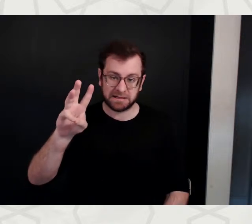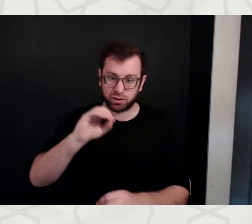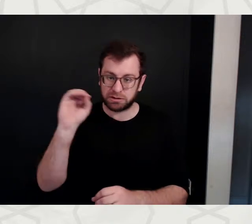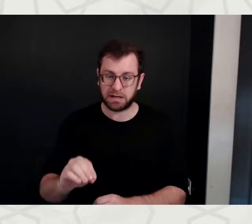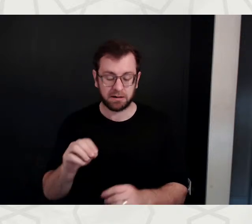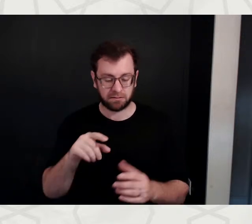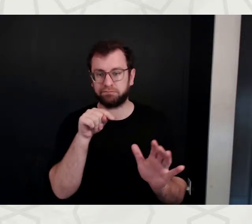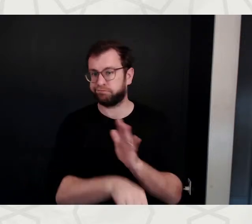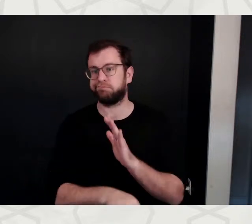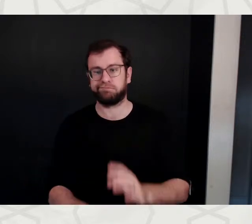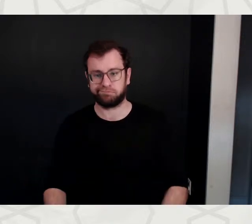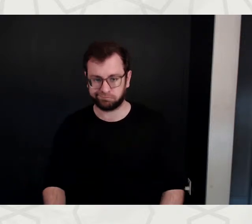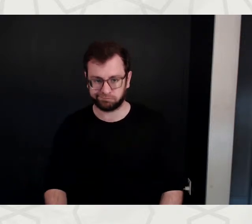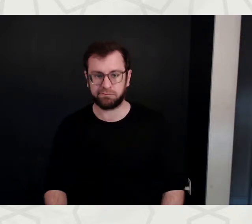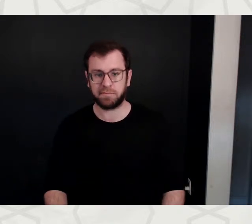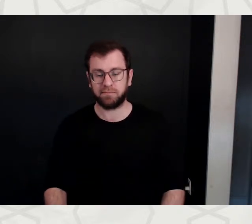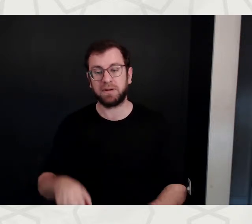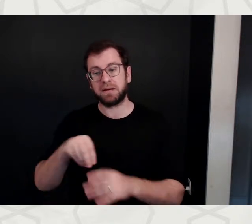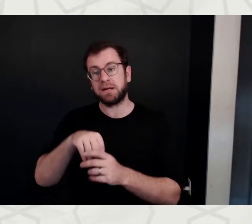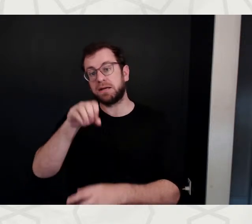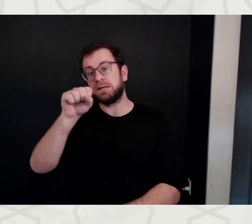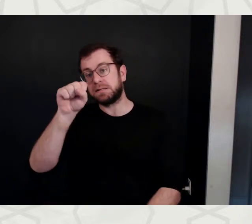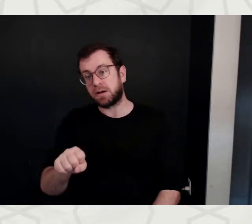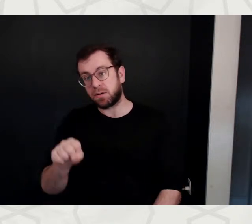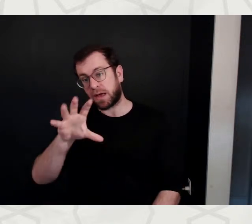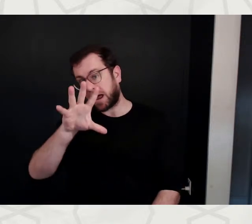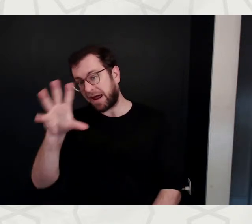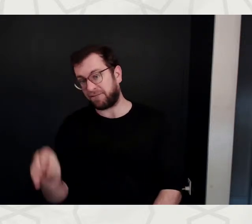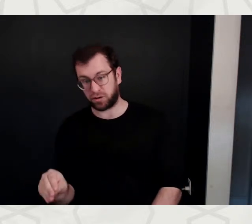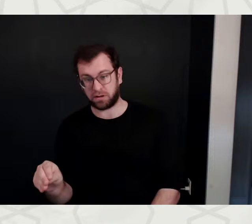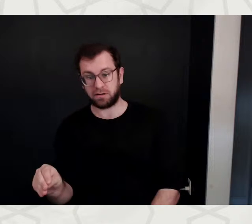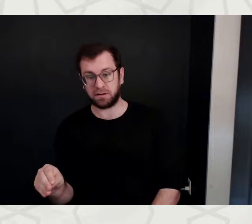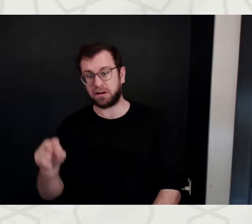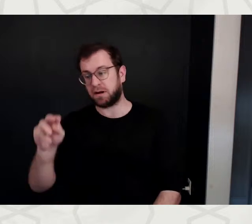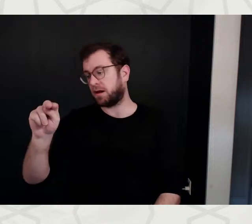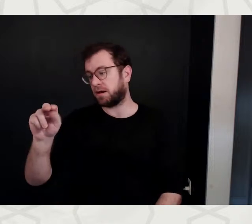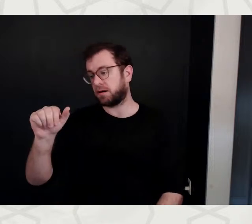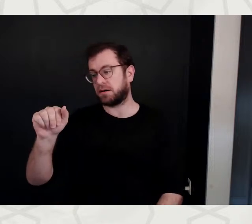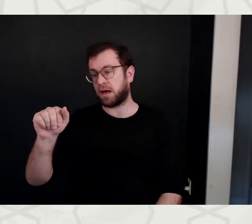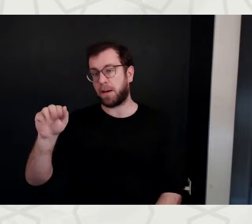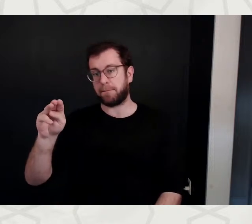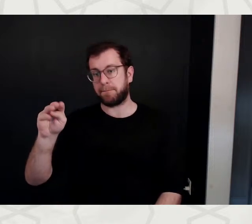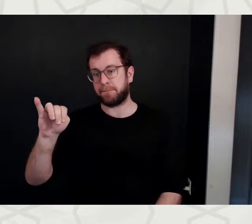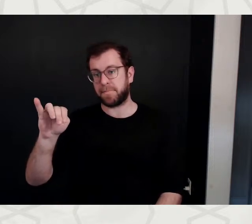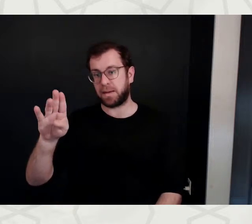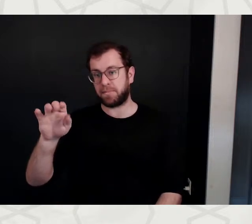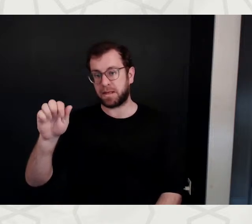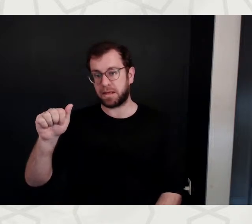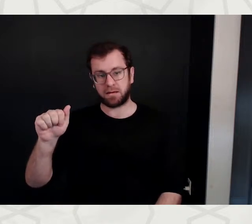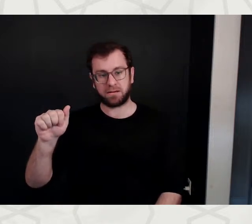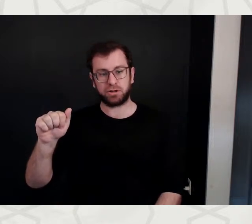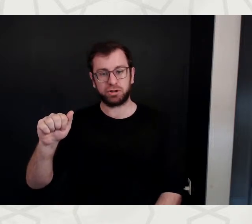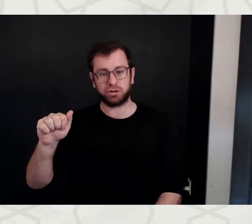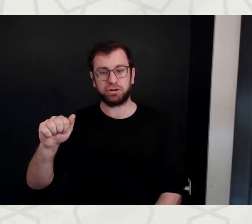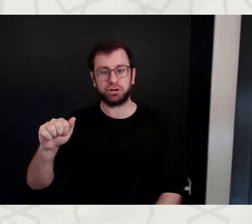in Namibia. This is southern Africa. It was done by the Germans